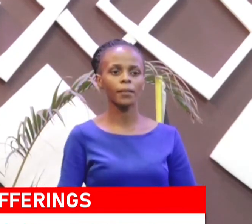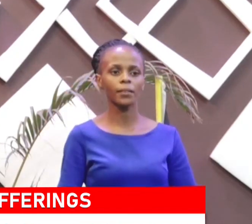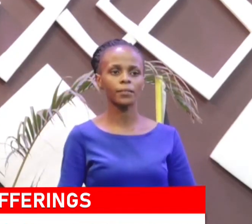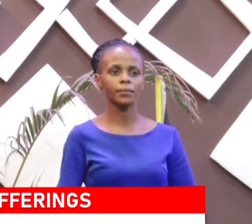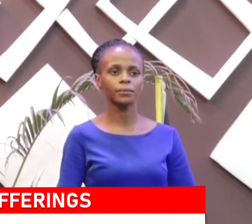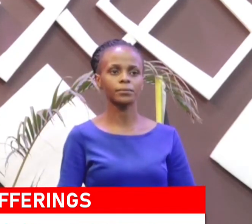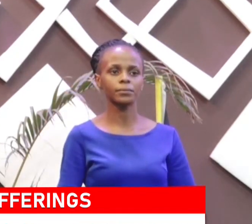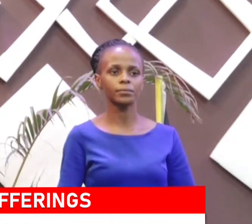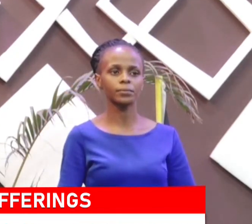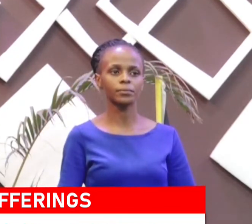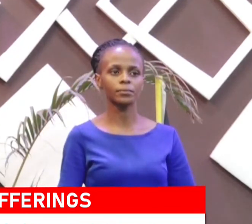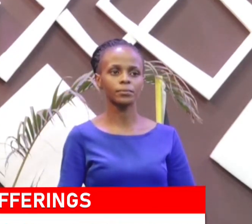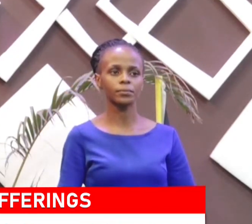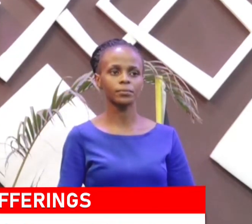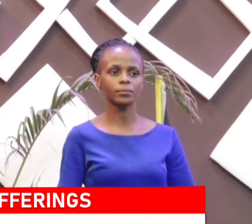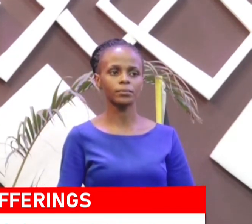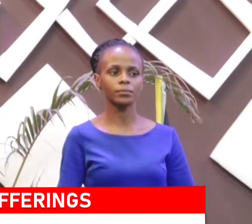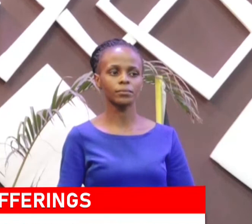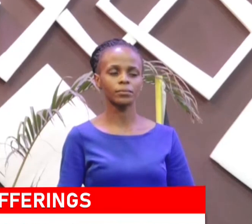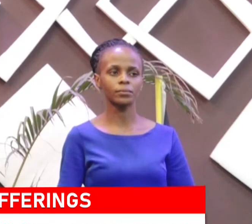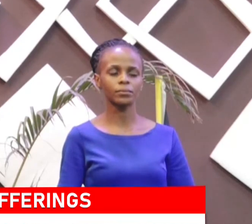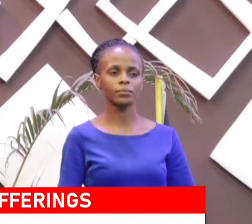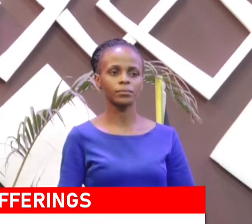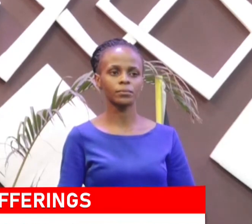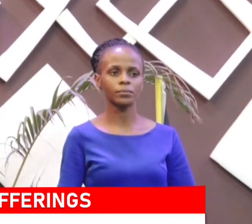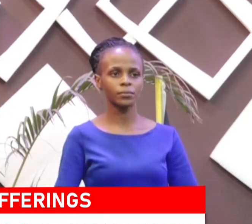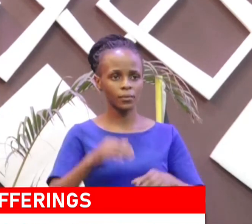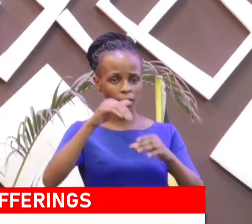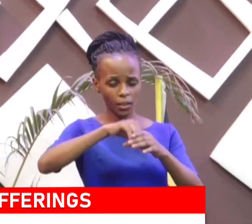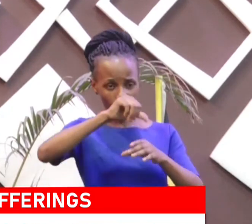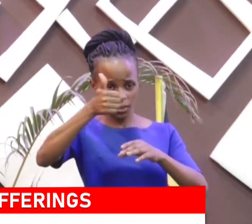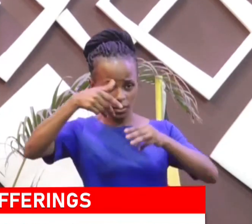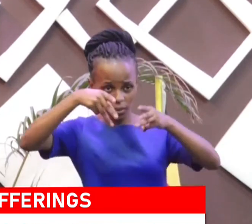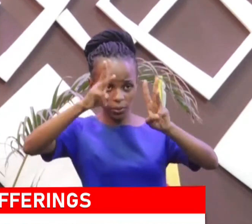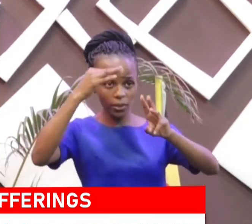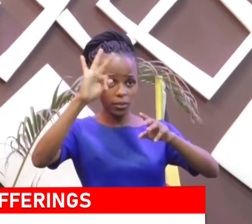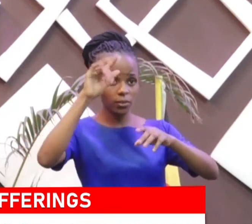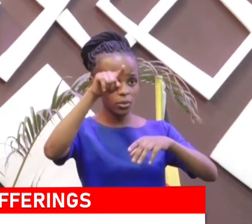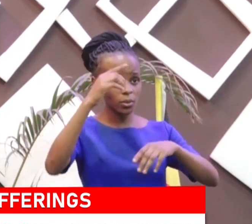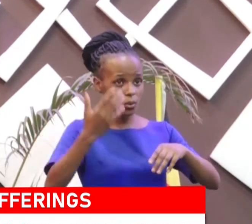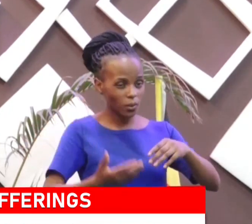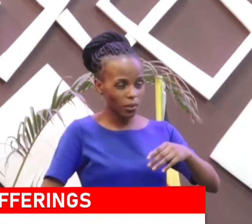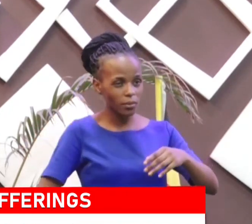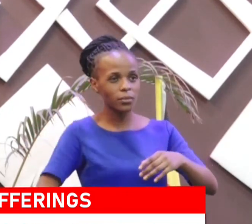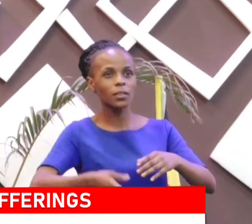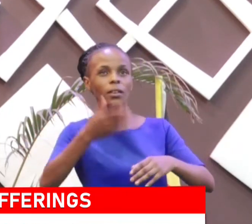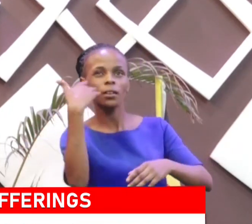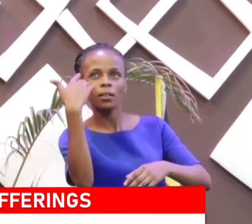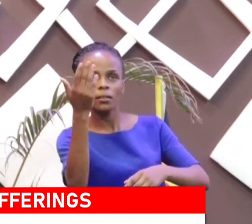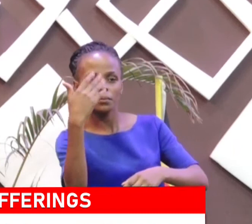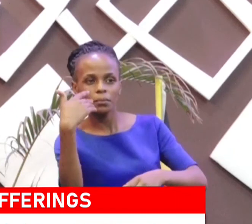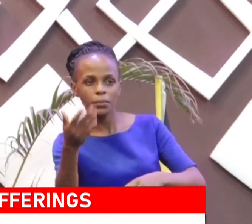the service, you can even do it at any other time using those very numbers. Mungeri ndala bw'oba olina owandiika osobola obiwandiika akapapula oba